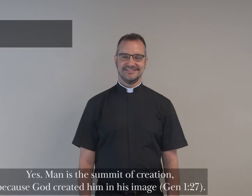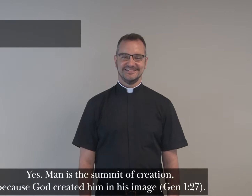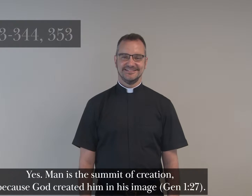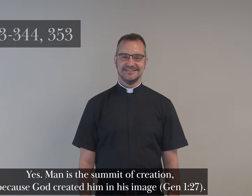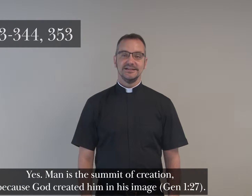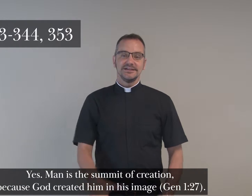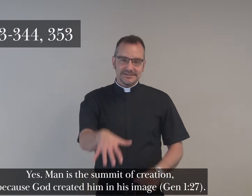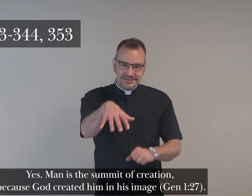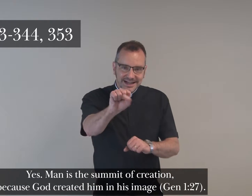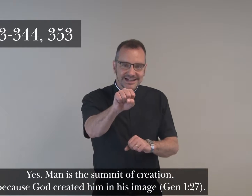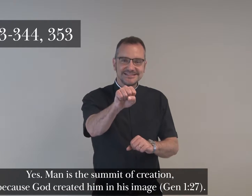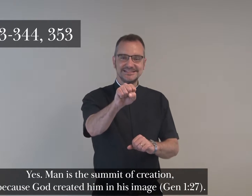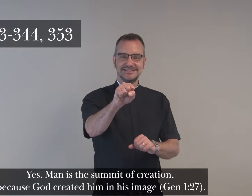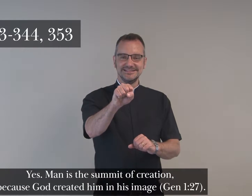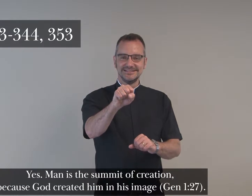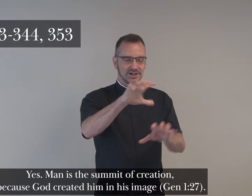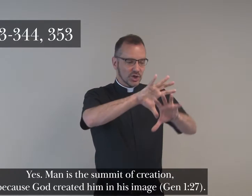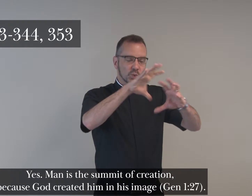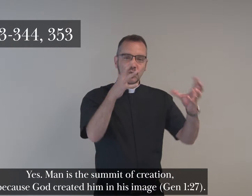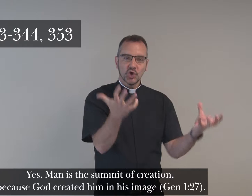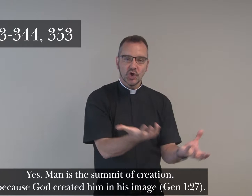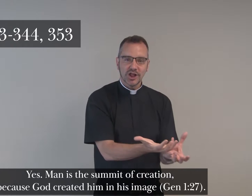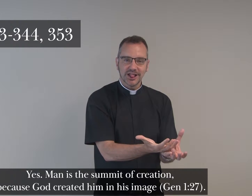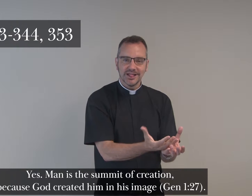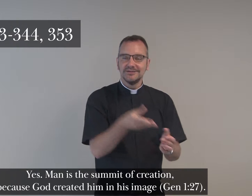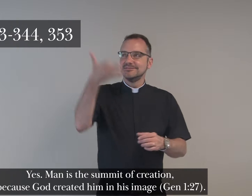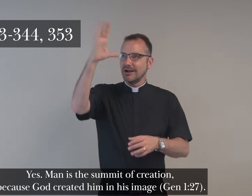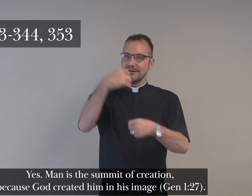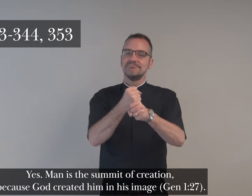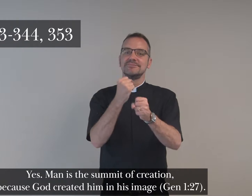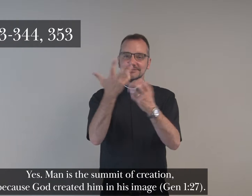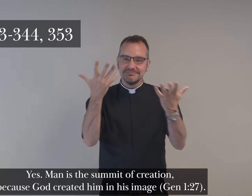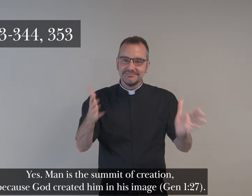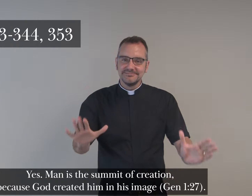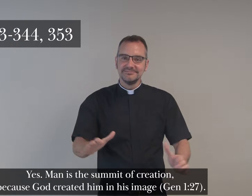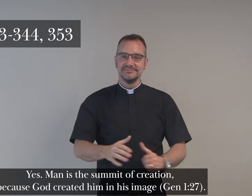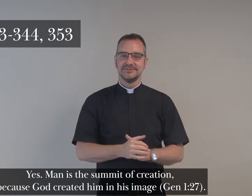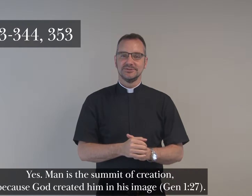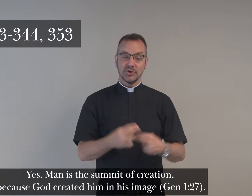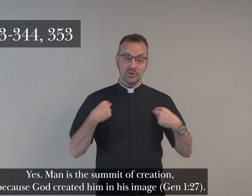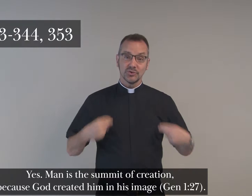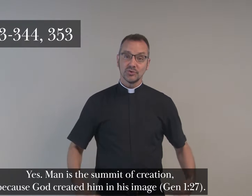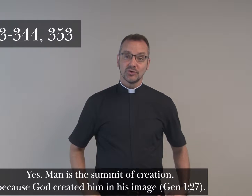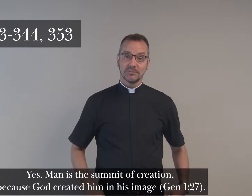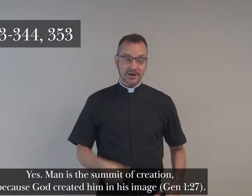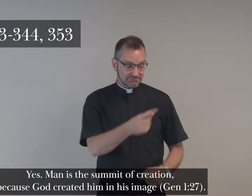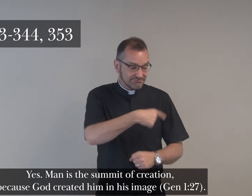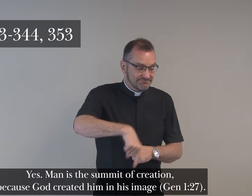Yes. Man is the summit of creation, because God created him in his image.